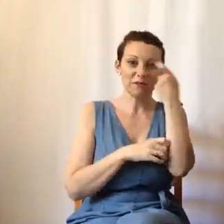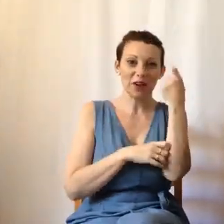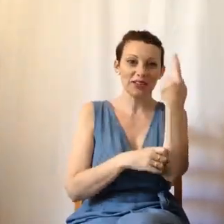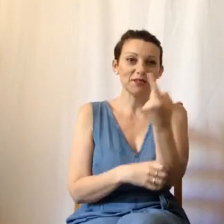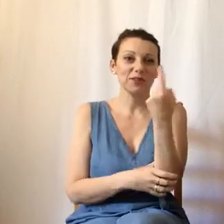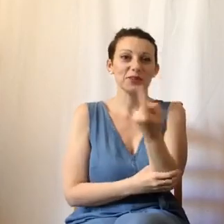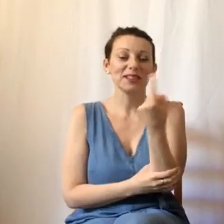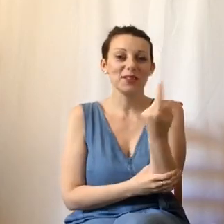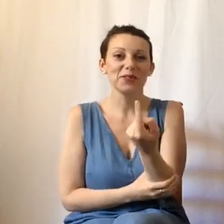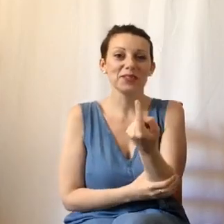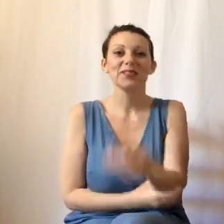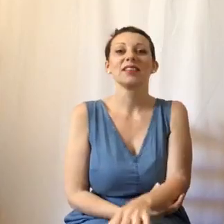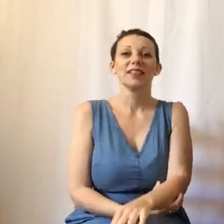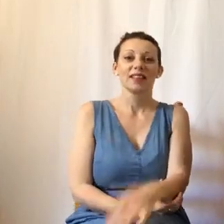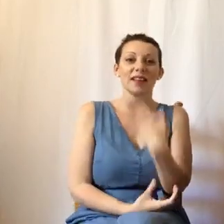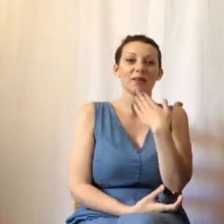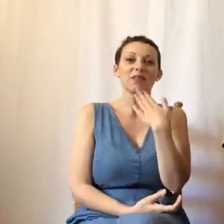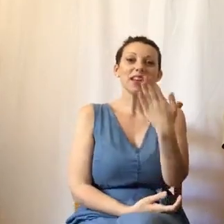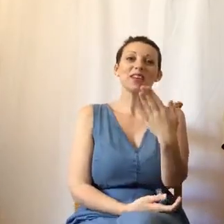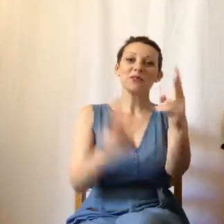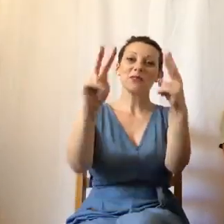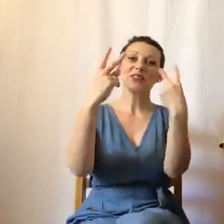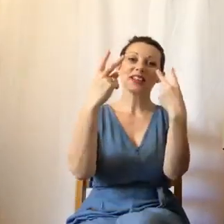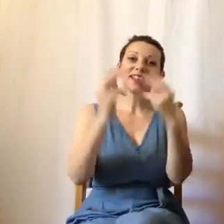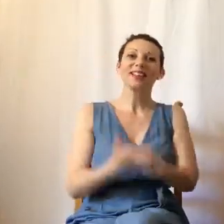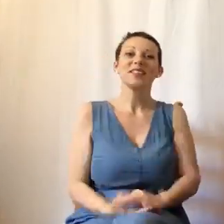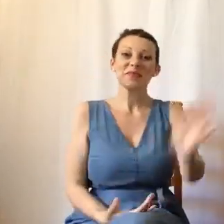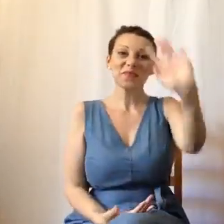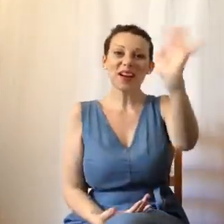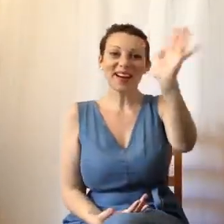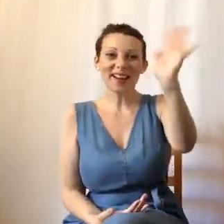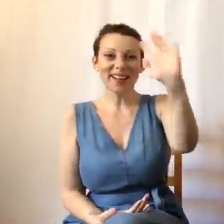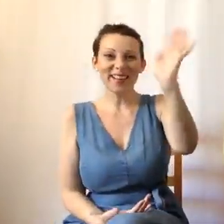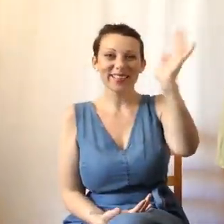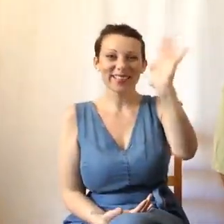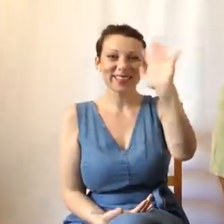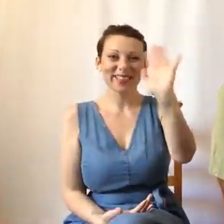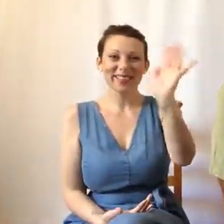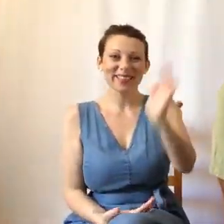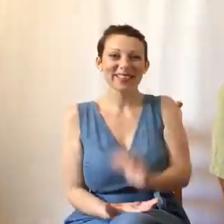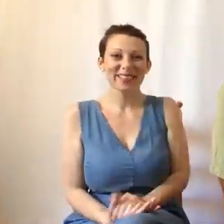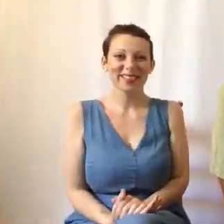Yeah. you can find it for yourselves. Thank you for watching. Bye.